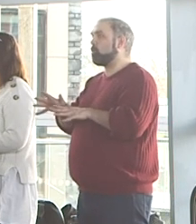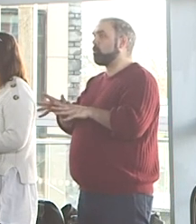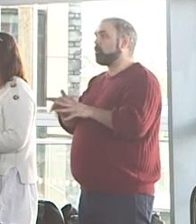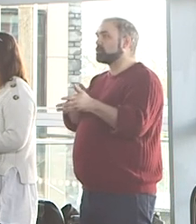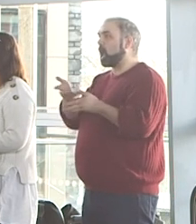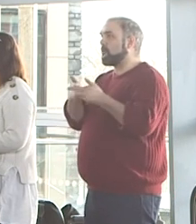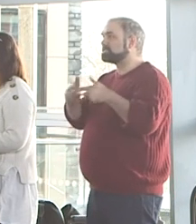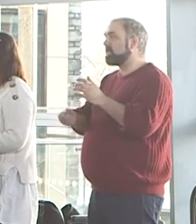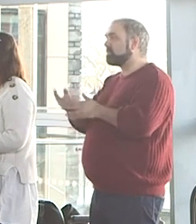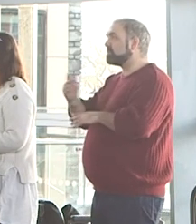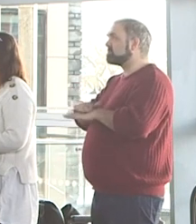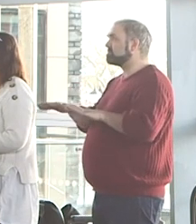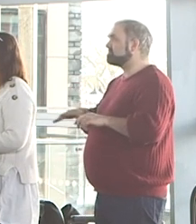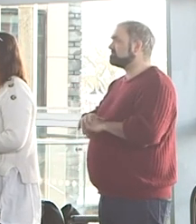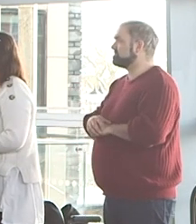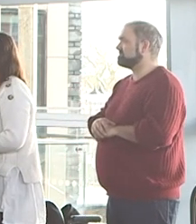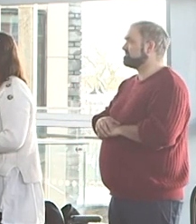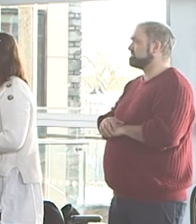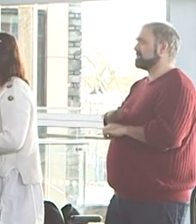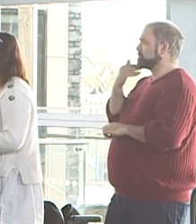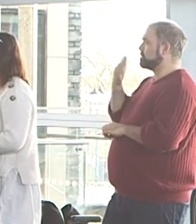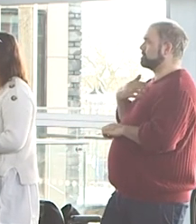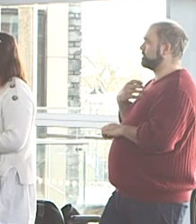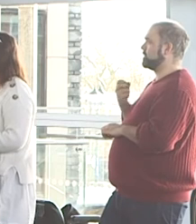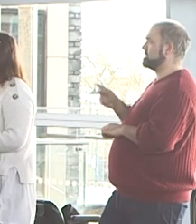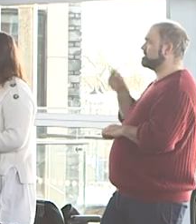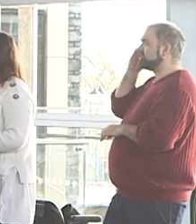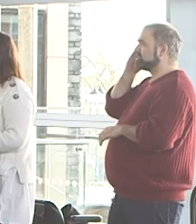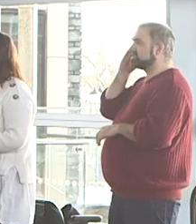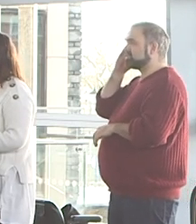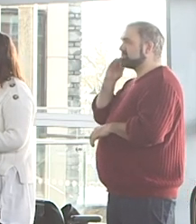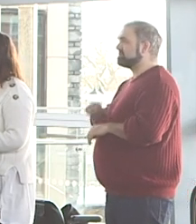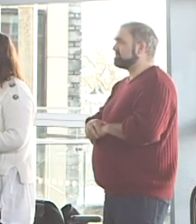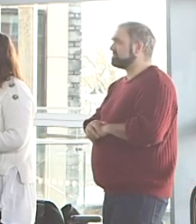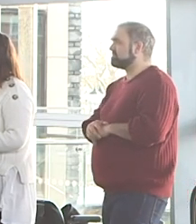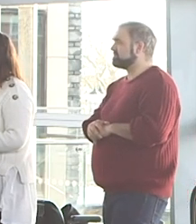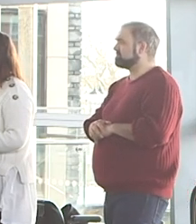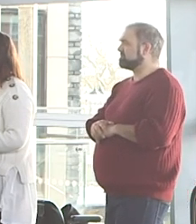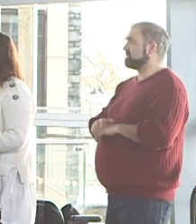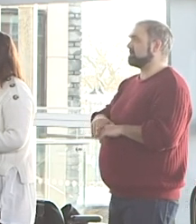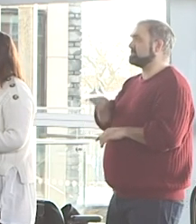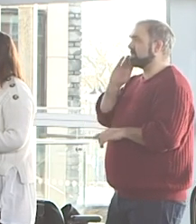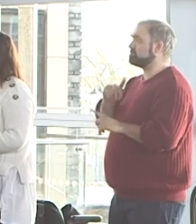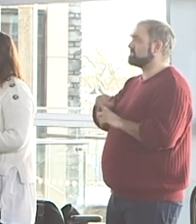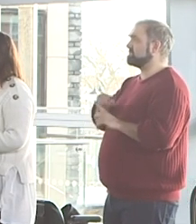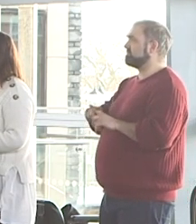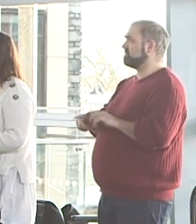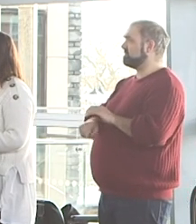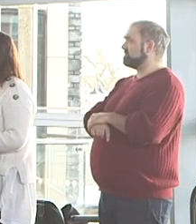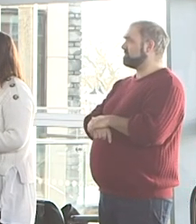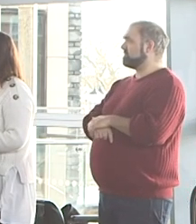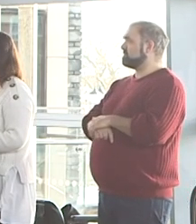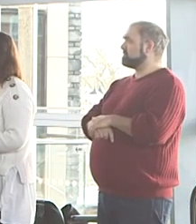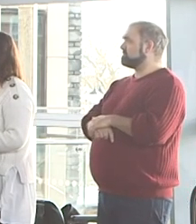dialogue still happening. No? I really don't know. I'm sorry. But it sounds positive. Mm. It sounds like a positive